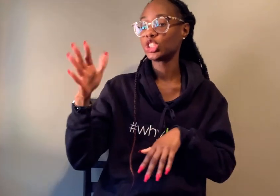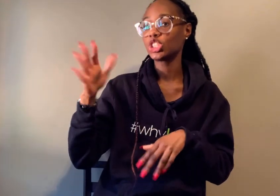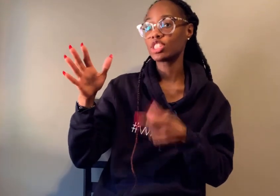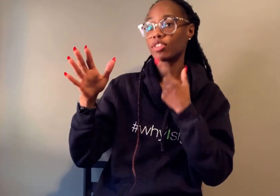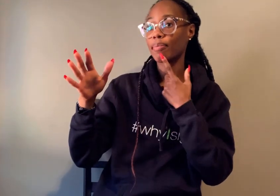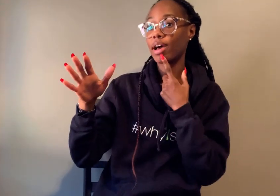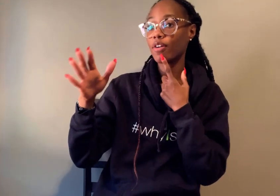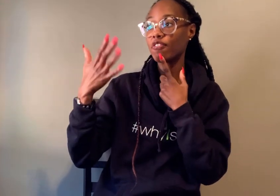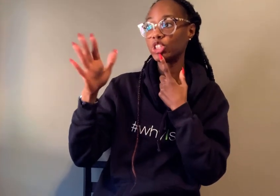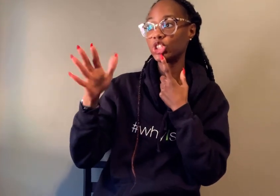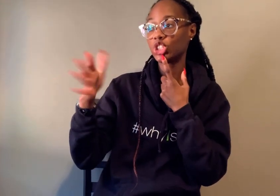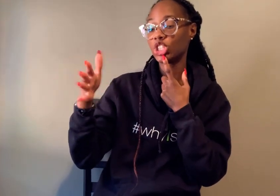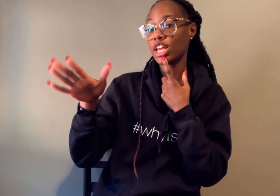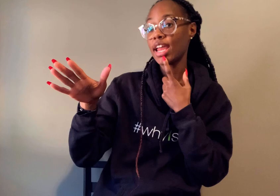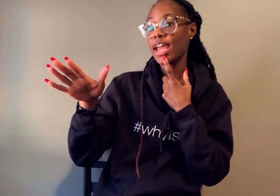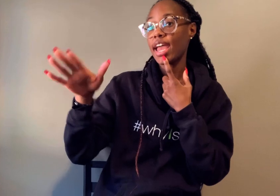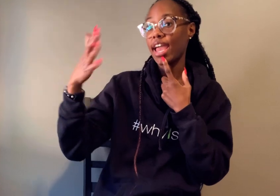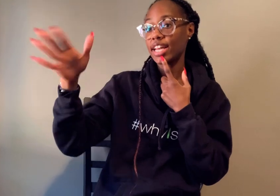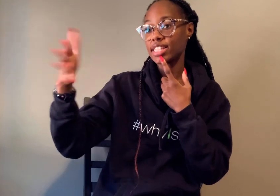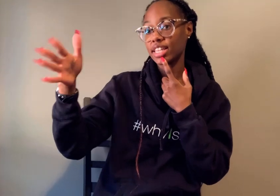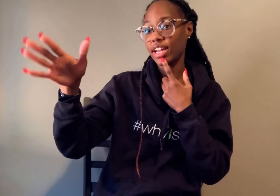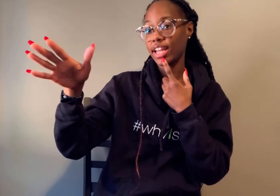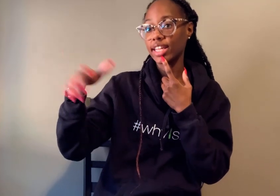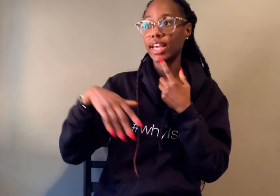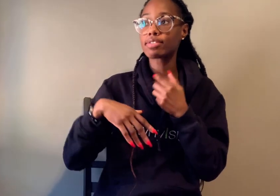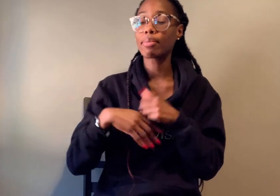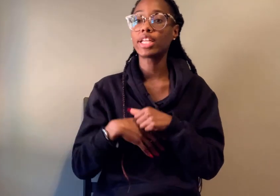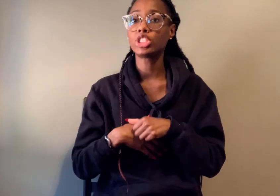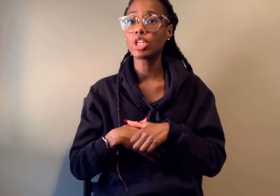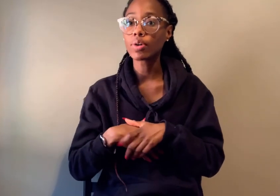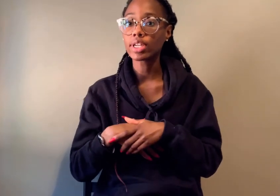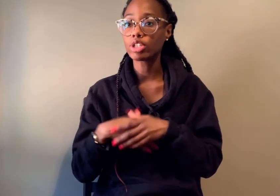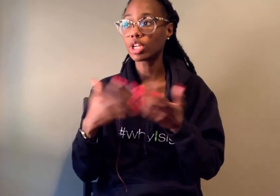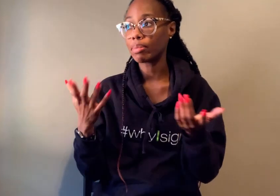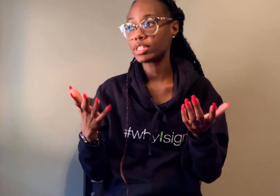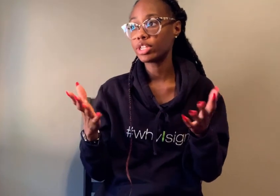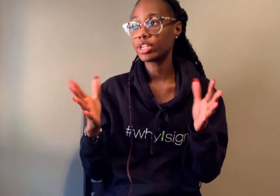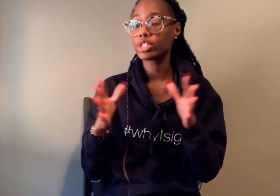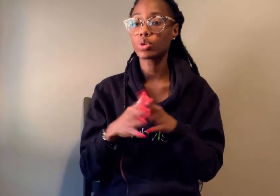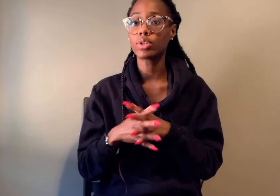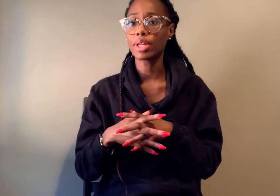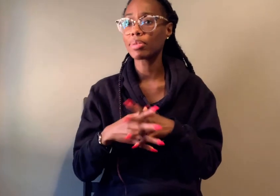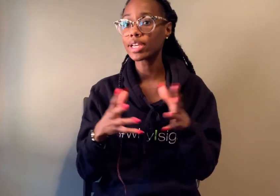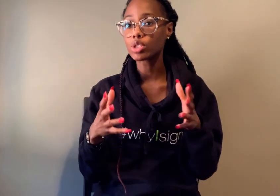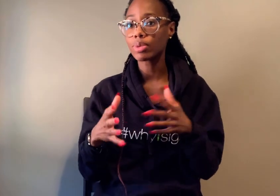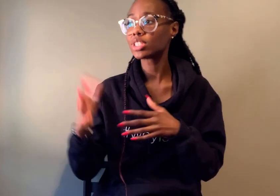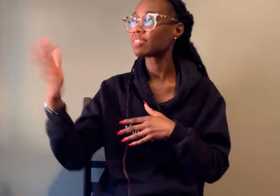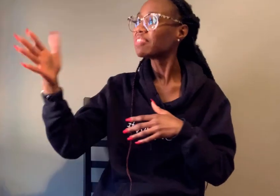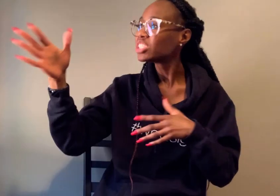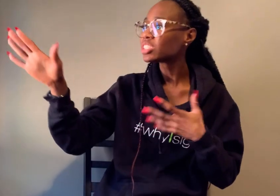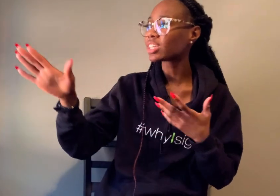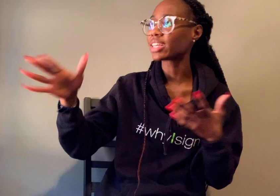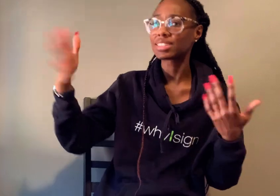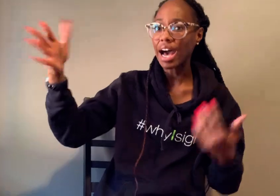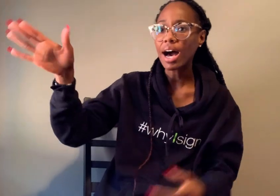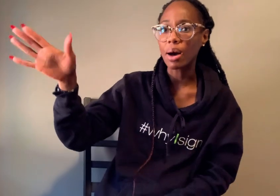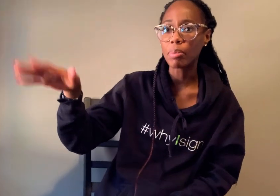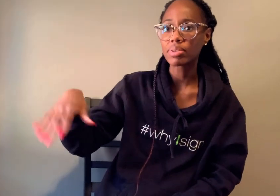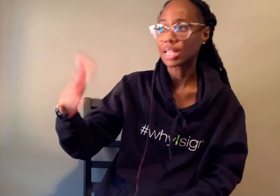It's on their mouth, shh. And it's in their hand. Like if somebody's joking and you're trying to be serious, or they playing too much, it's like stop doing